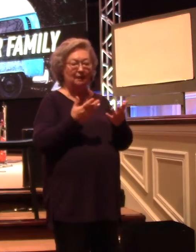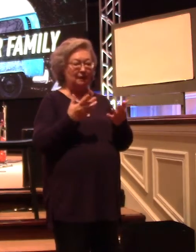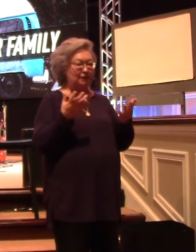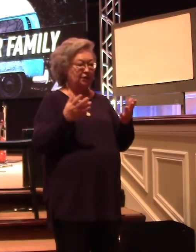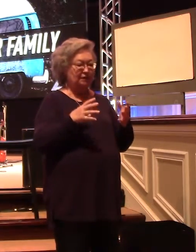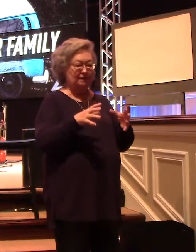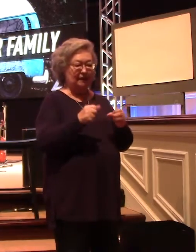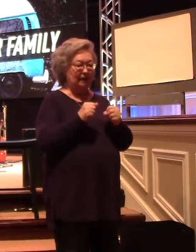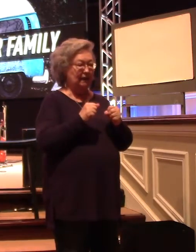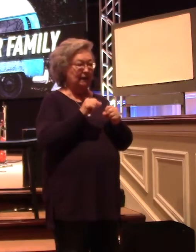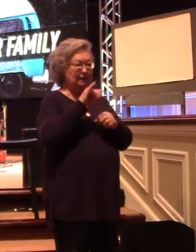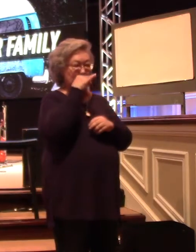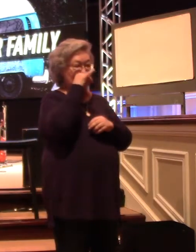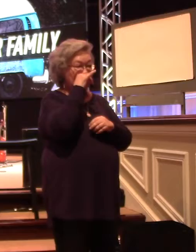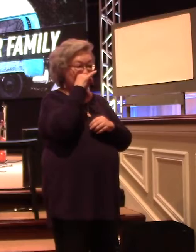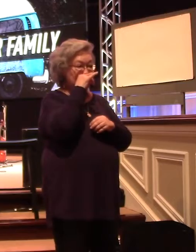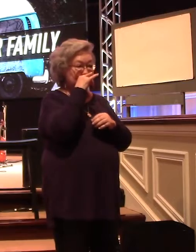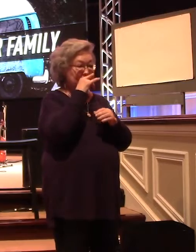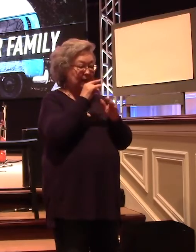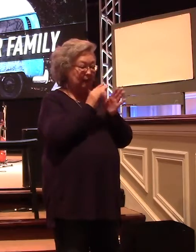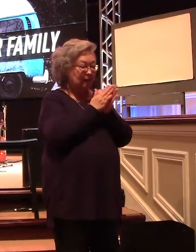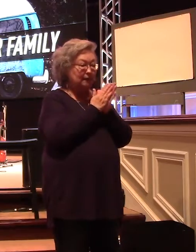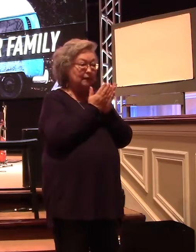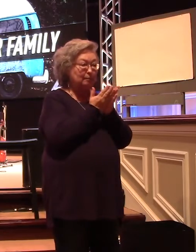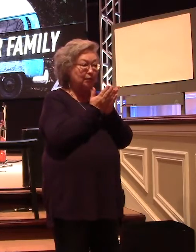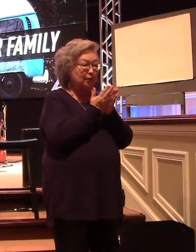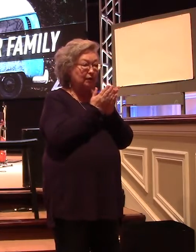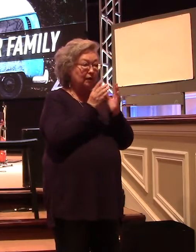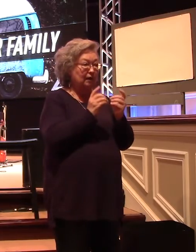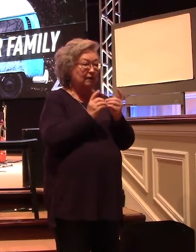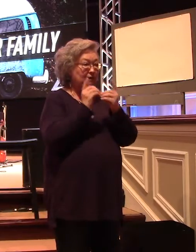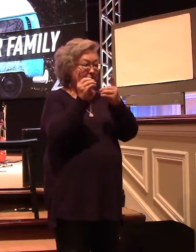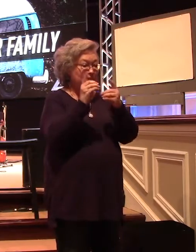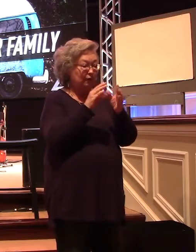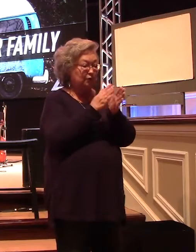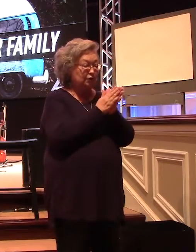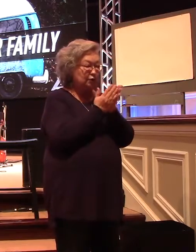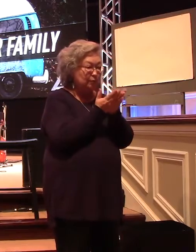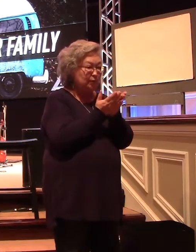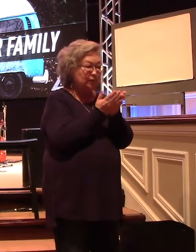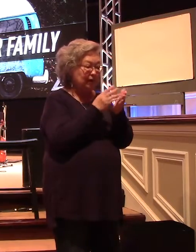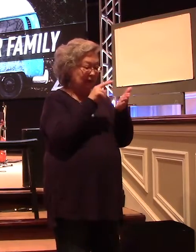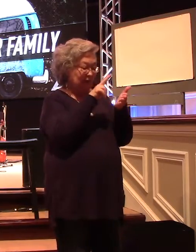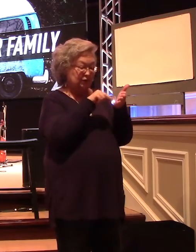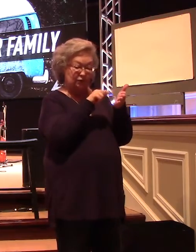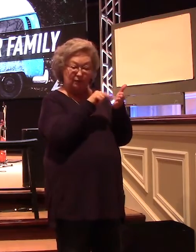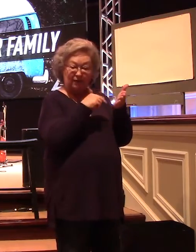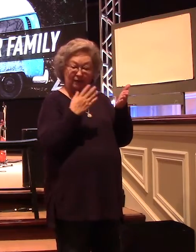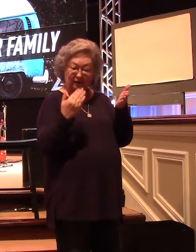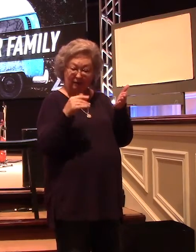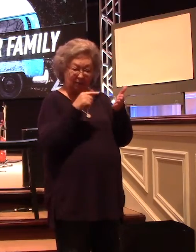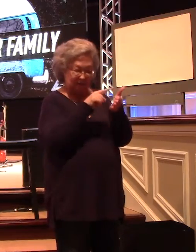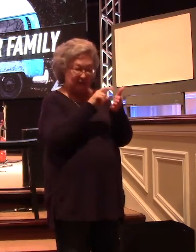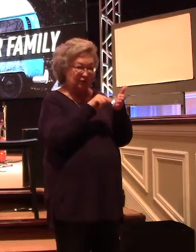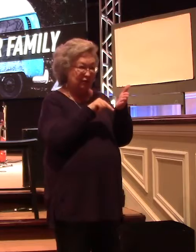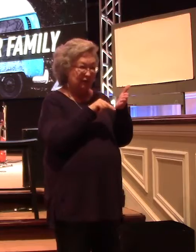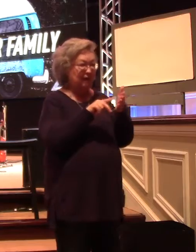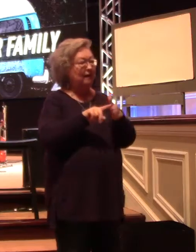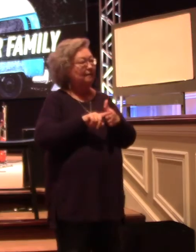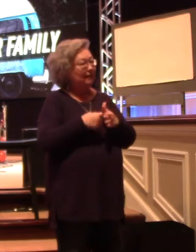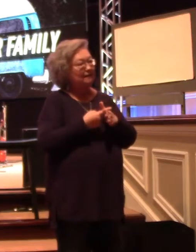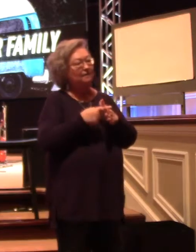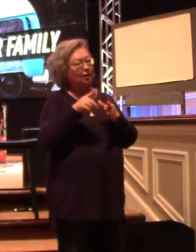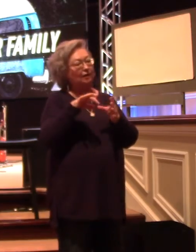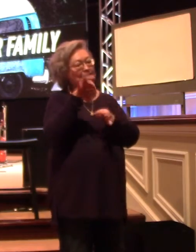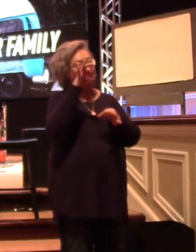we would get that out at supper time. We would just read the page from that. Sometimes it didn't even make any sense, but it might start a spiritual conversation.